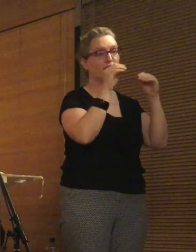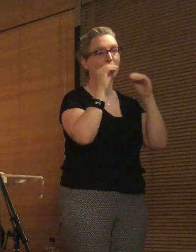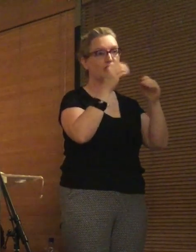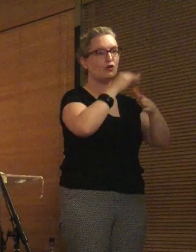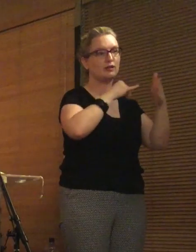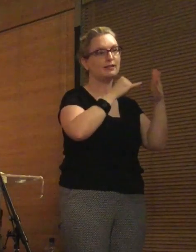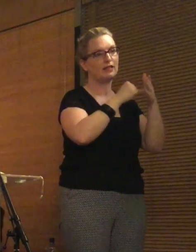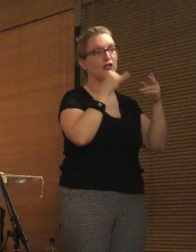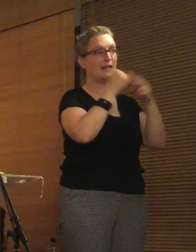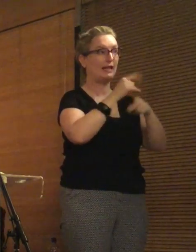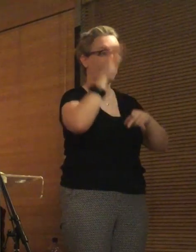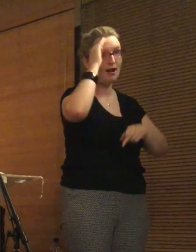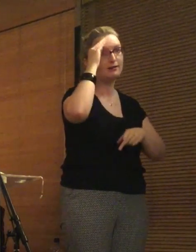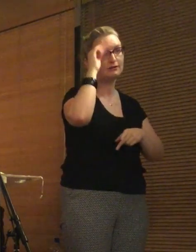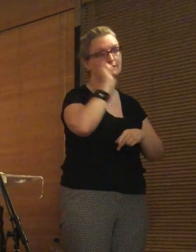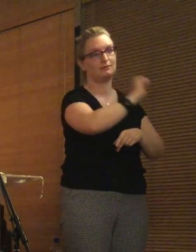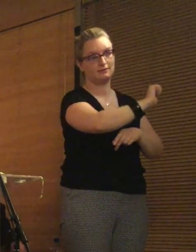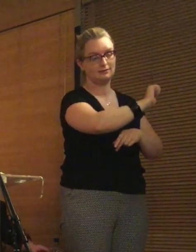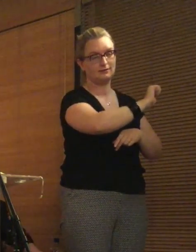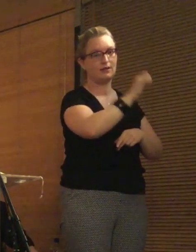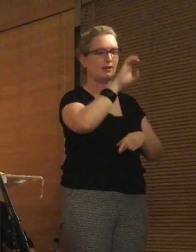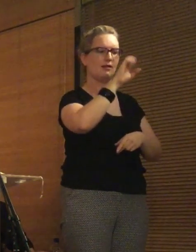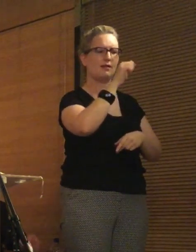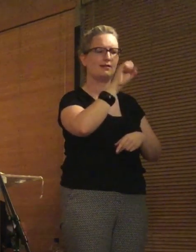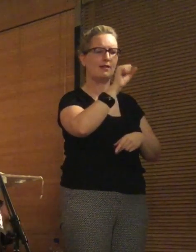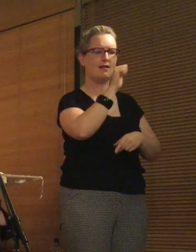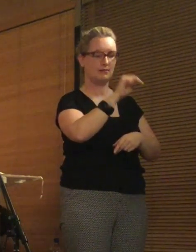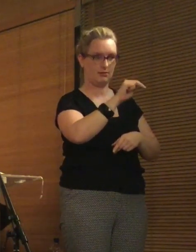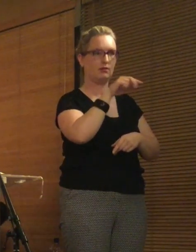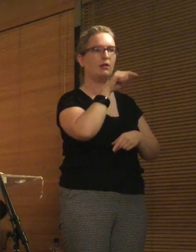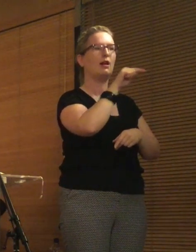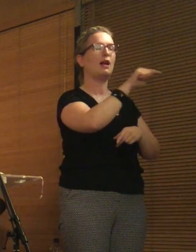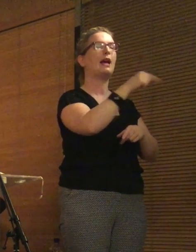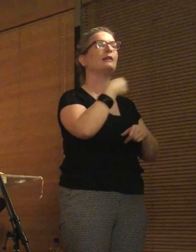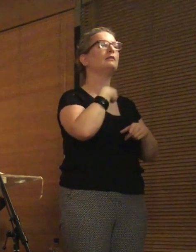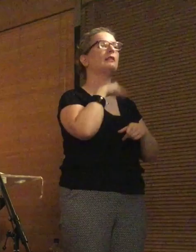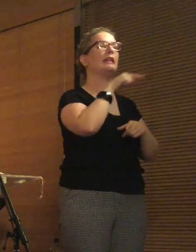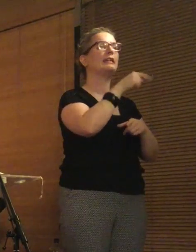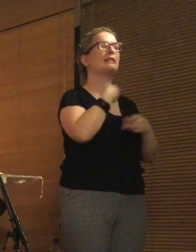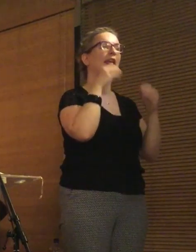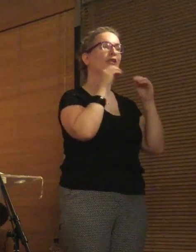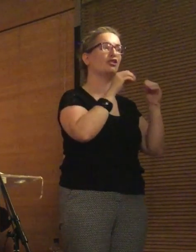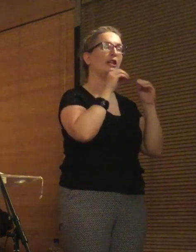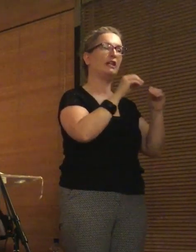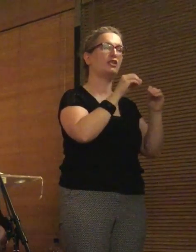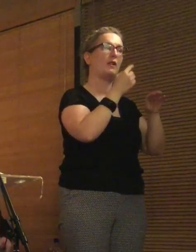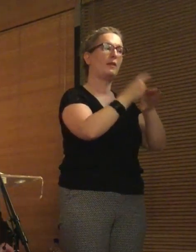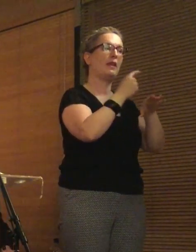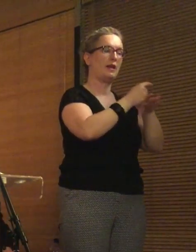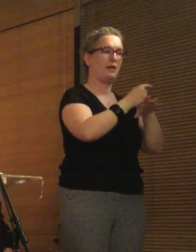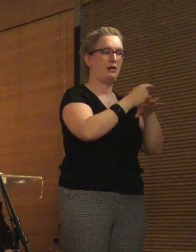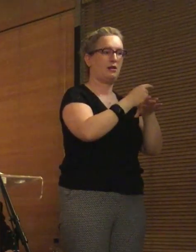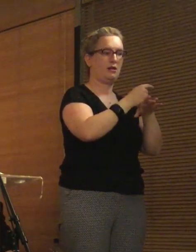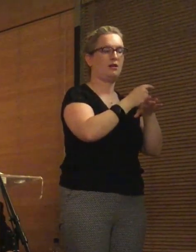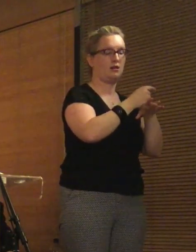education organization in the country, and Casson is. And its virtual community education has completed its 2-year